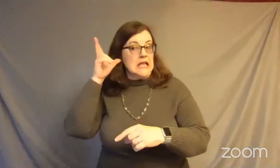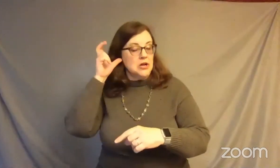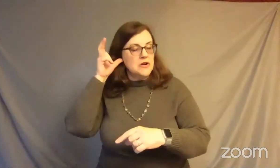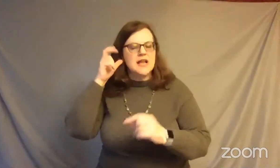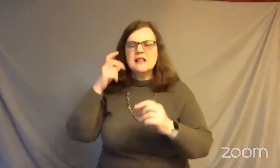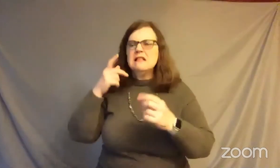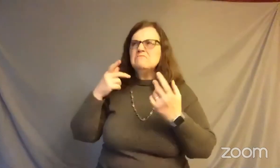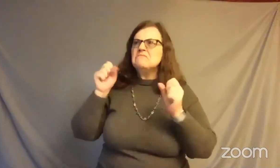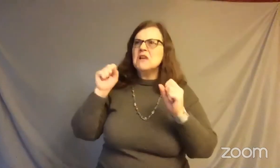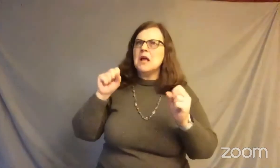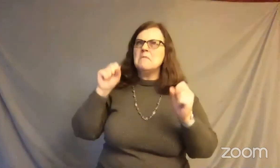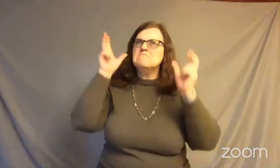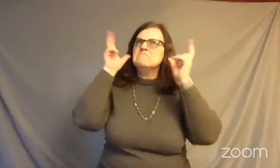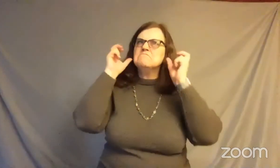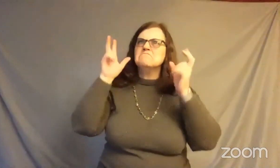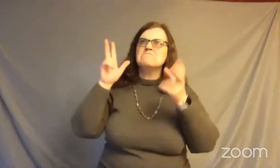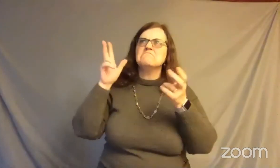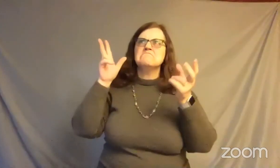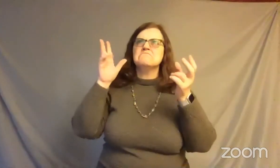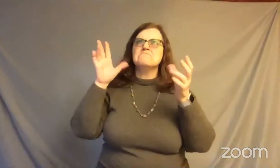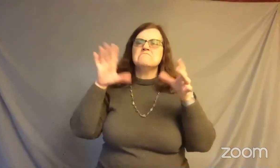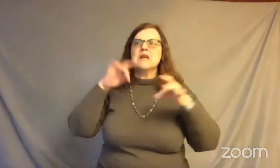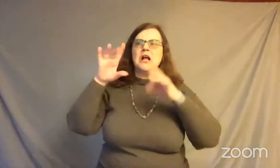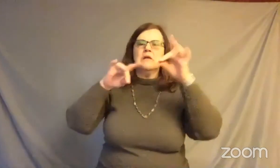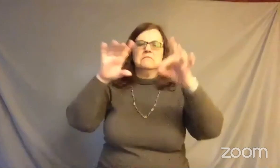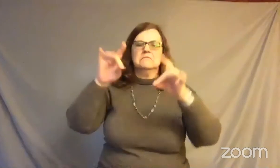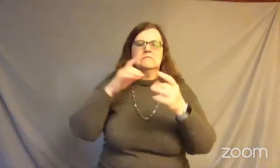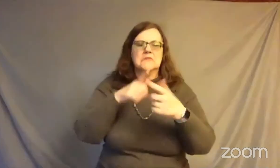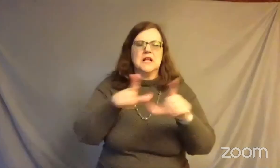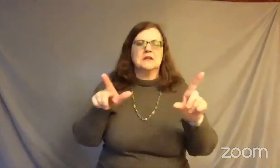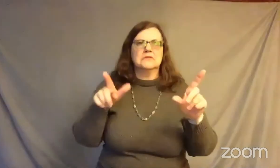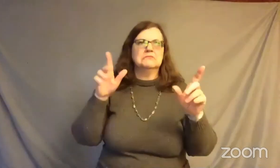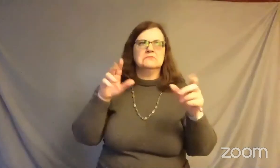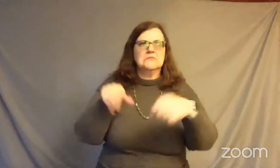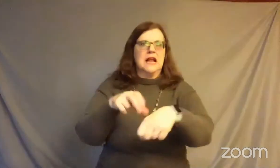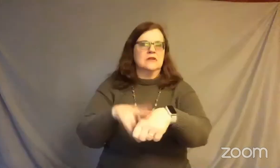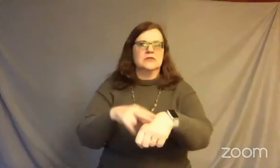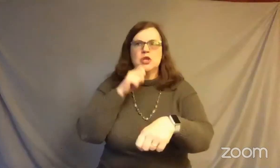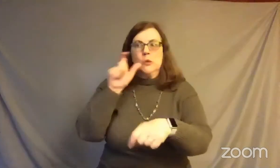If a child is born with typical hearing, they begin acquisition